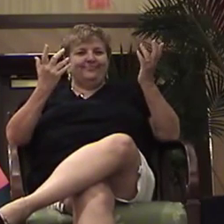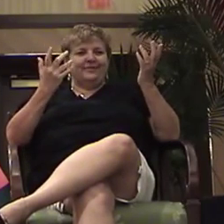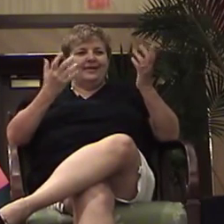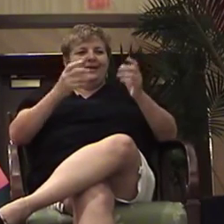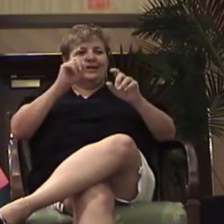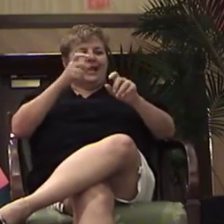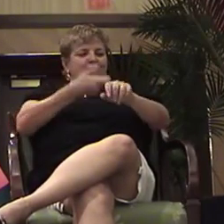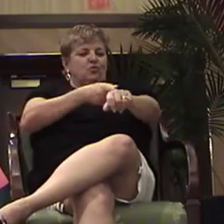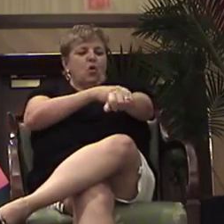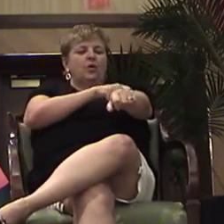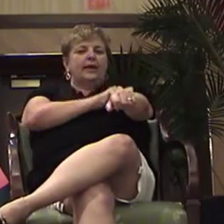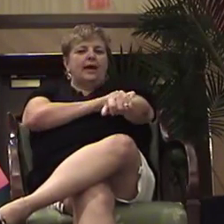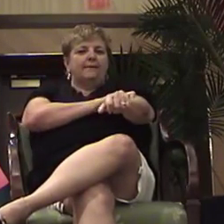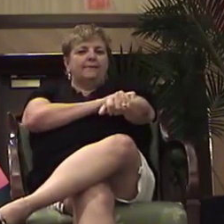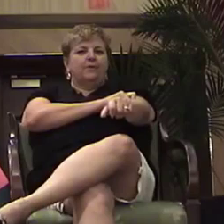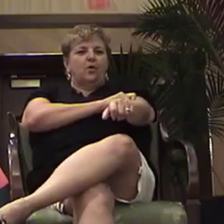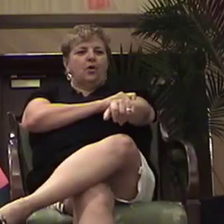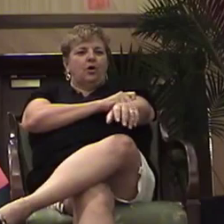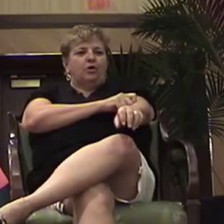up or scrunch up your arm.